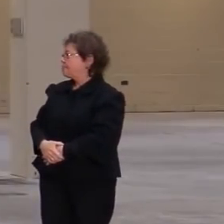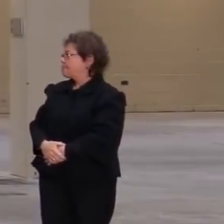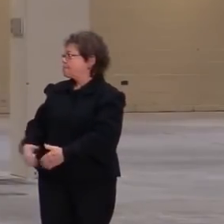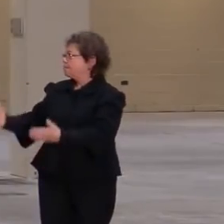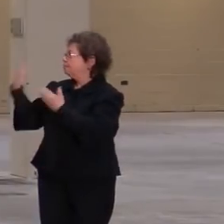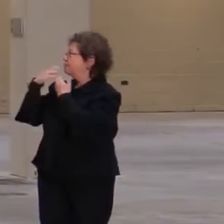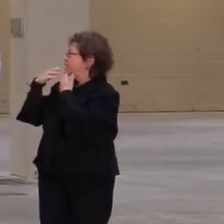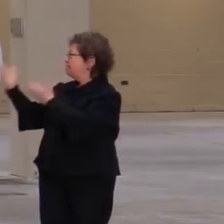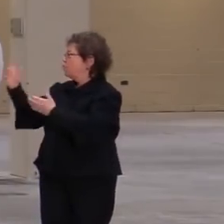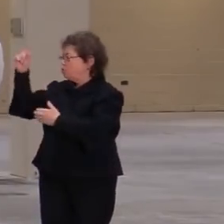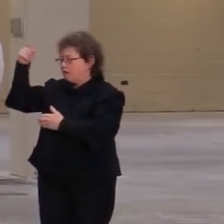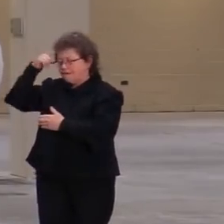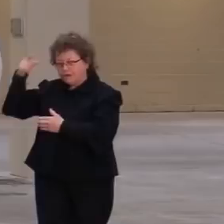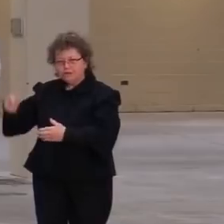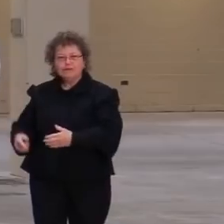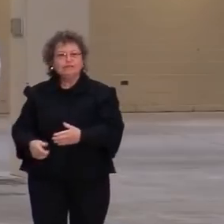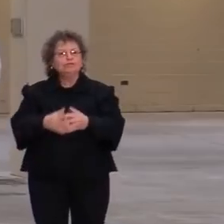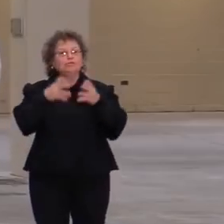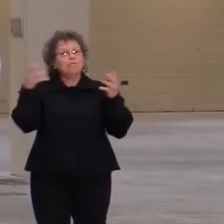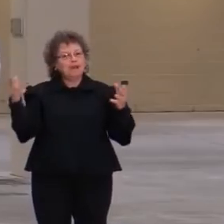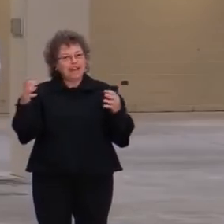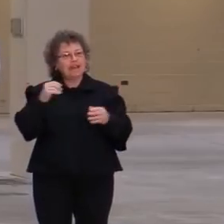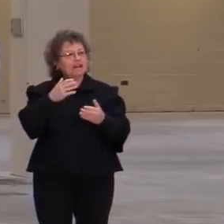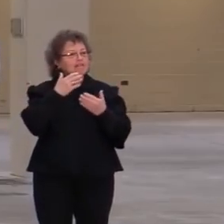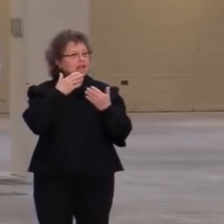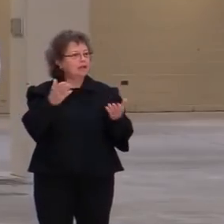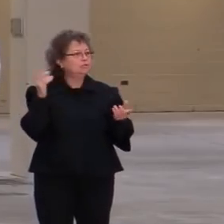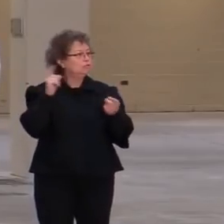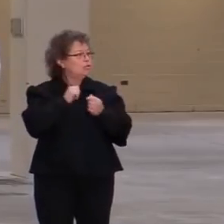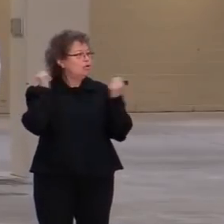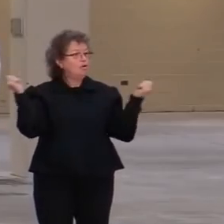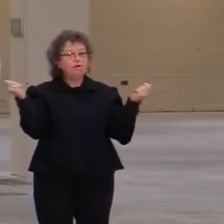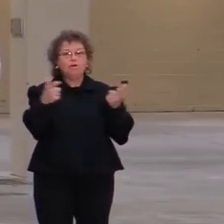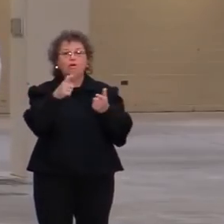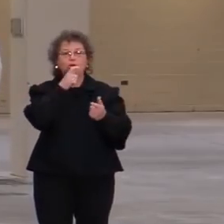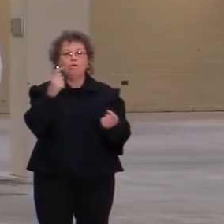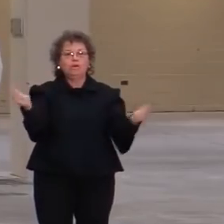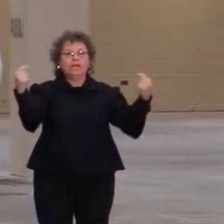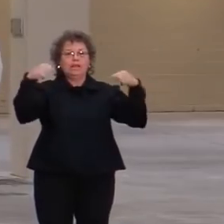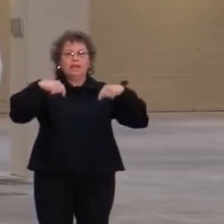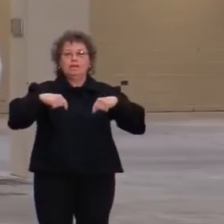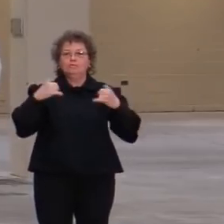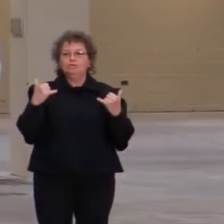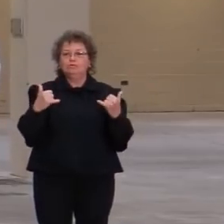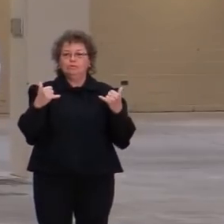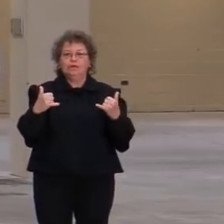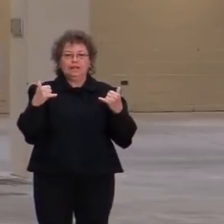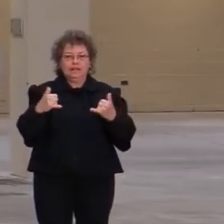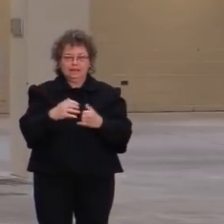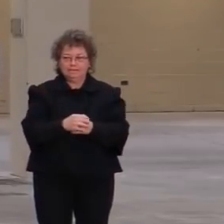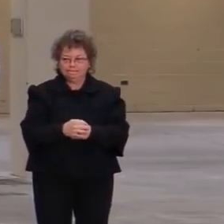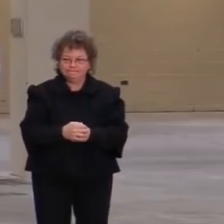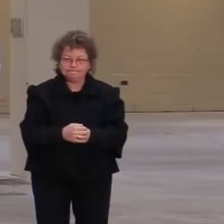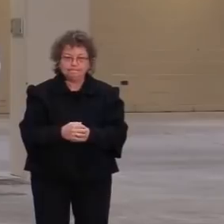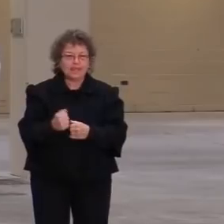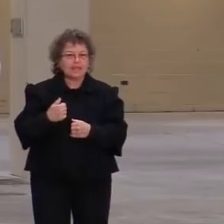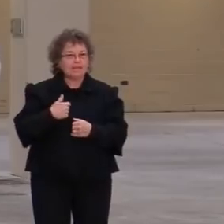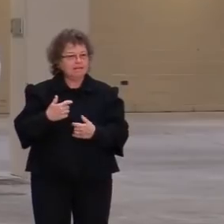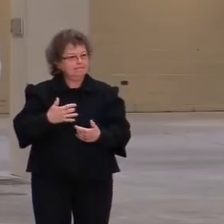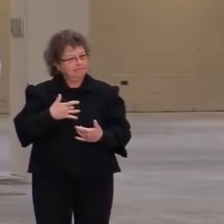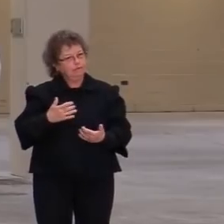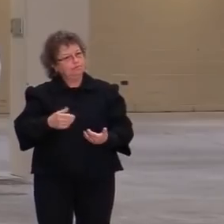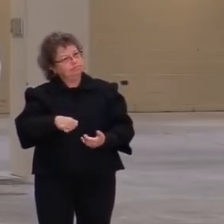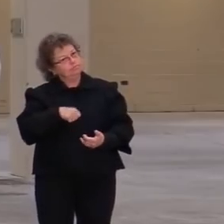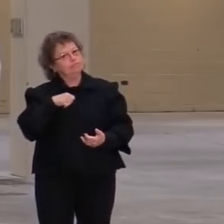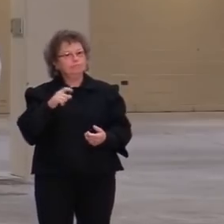Thank you, Governor, so much, and thank you to everyone who has joined us here today. It's my privilege to be